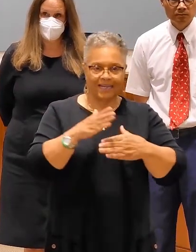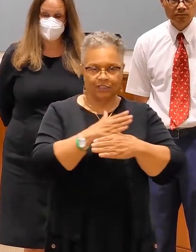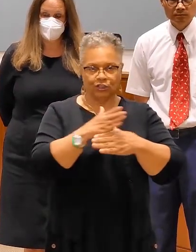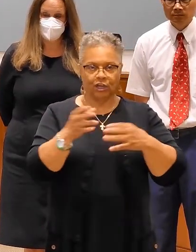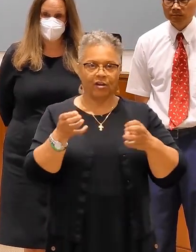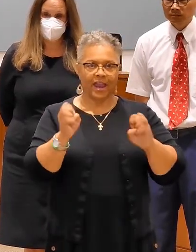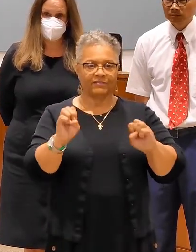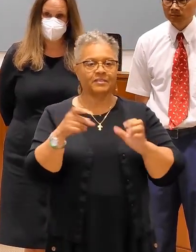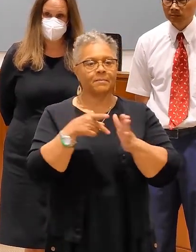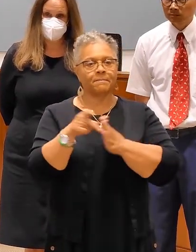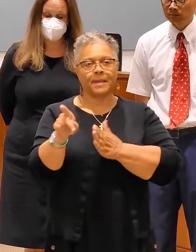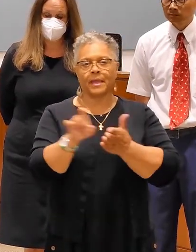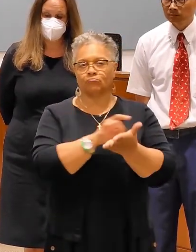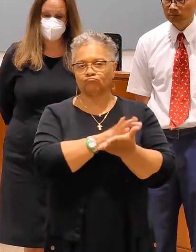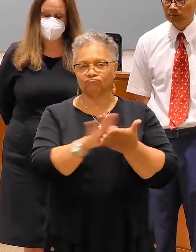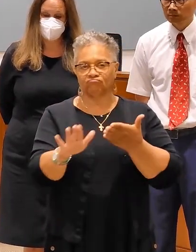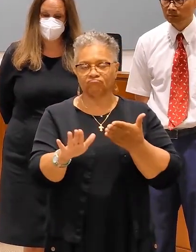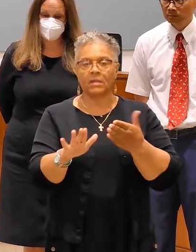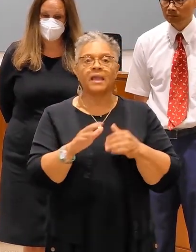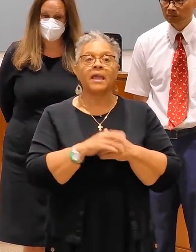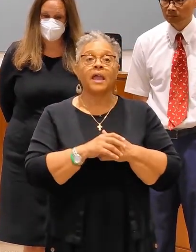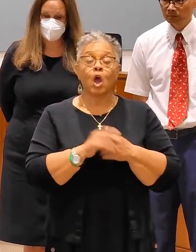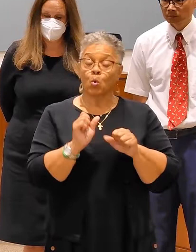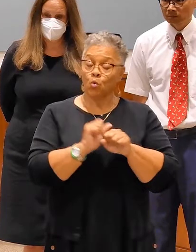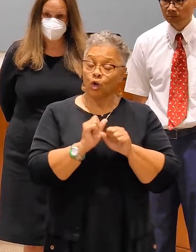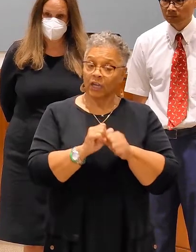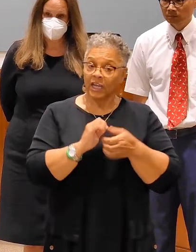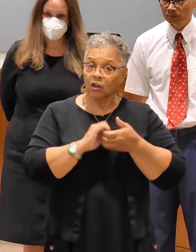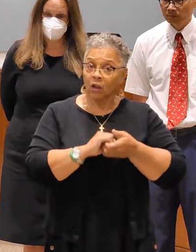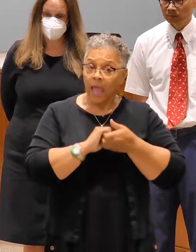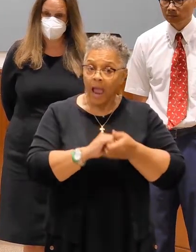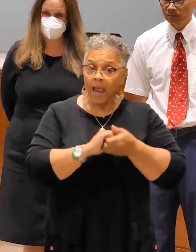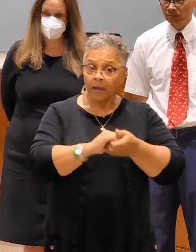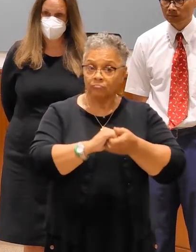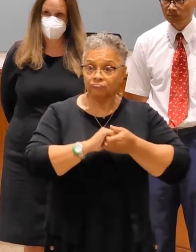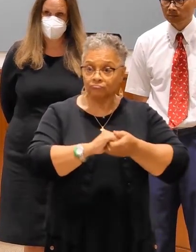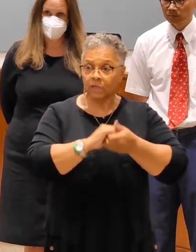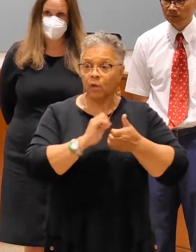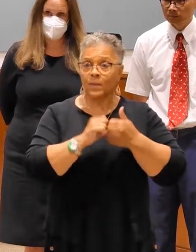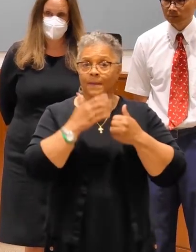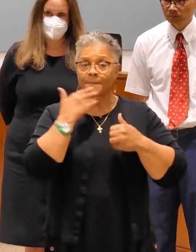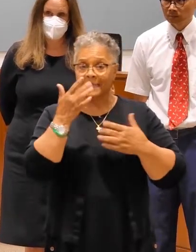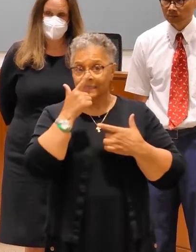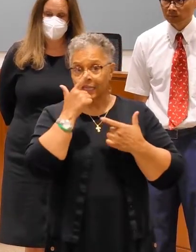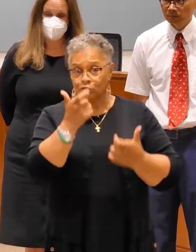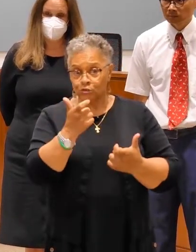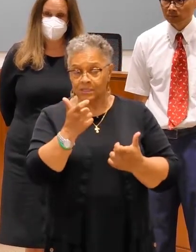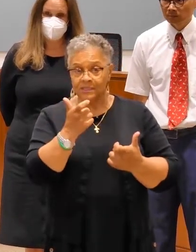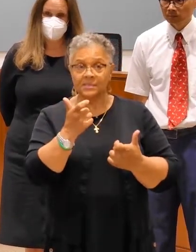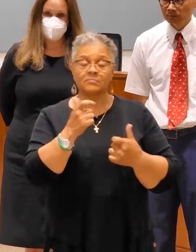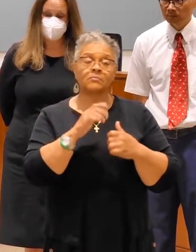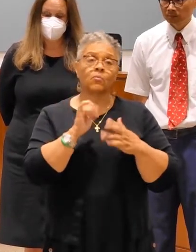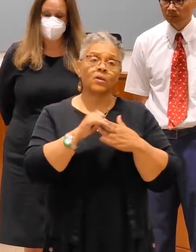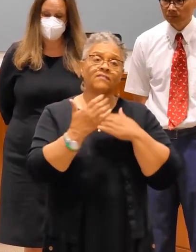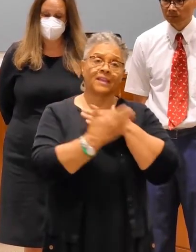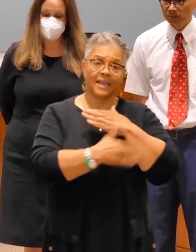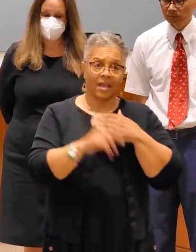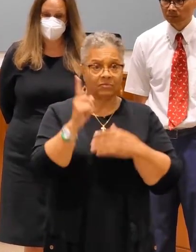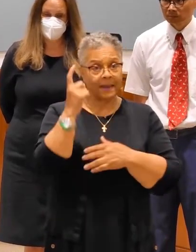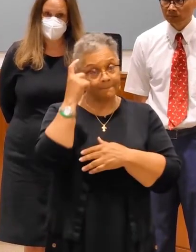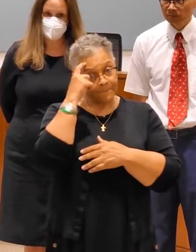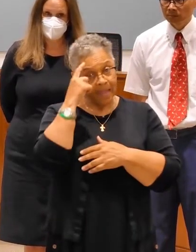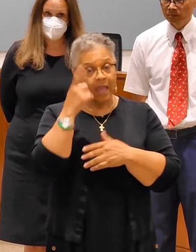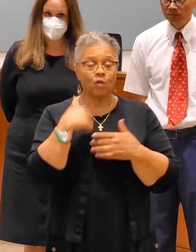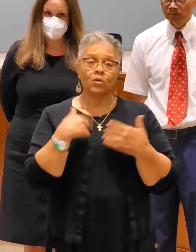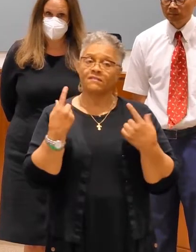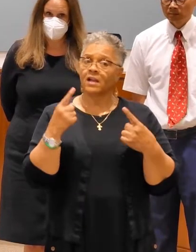off, working collaboratively with the best interests of our county in mind. We have accomplished something